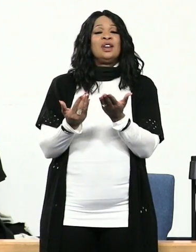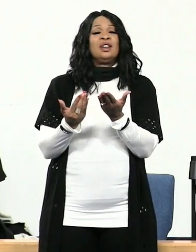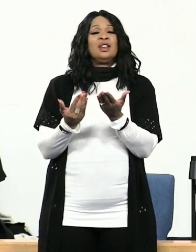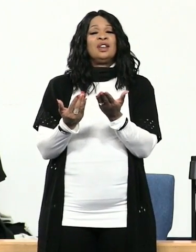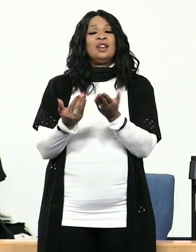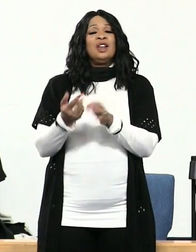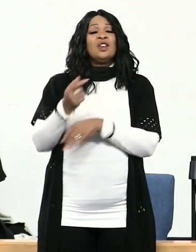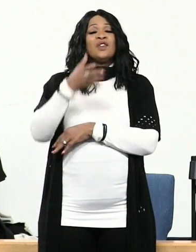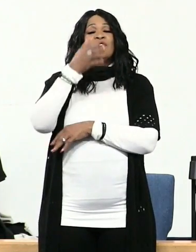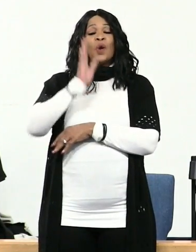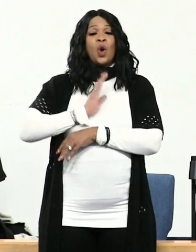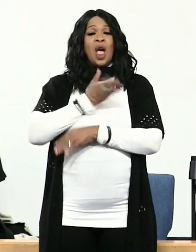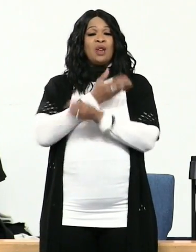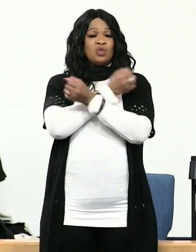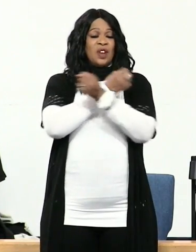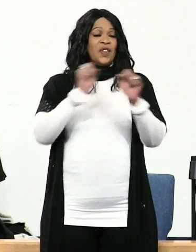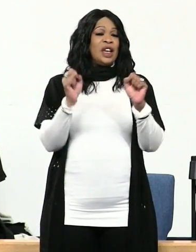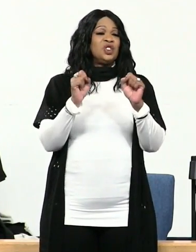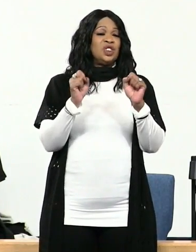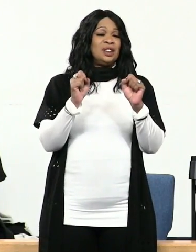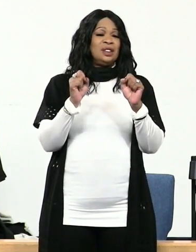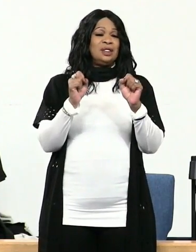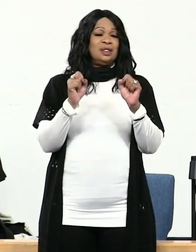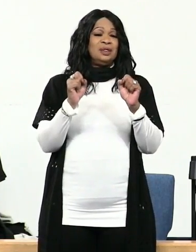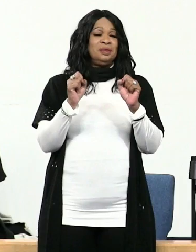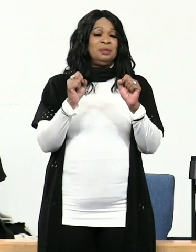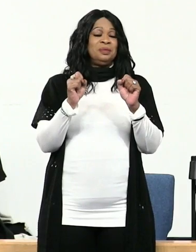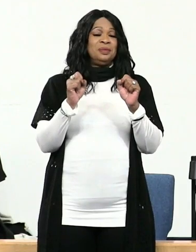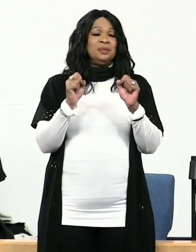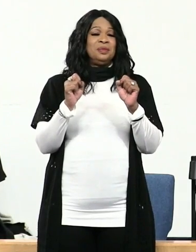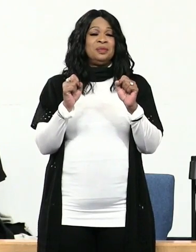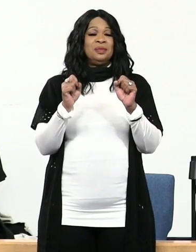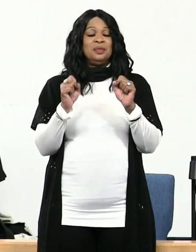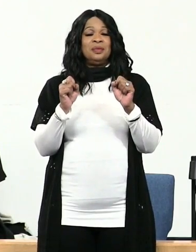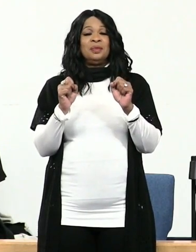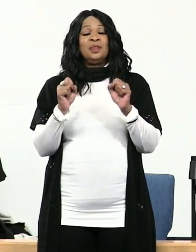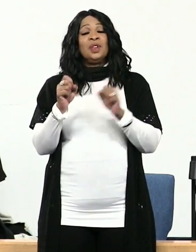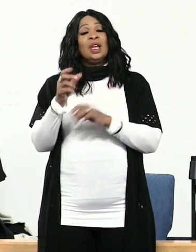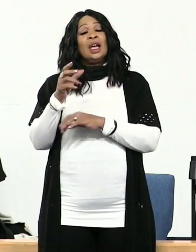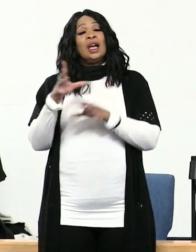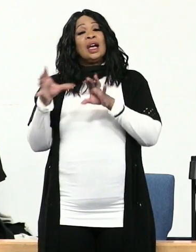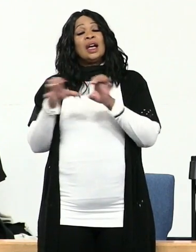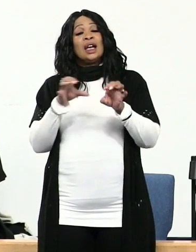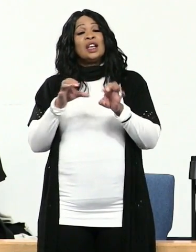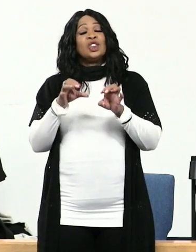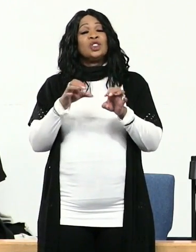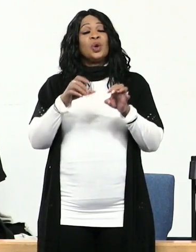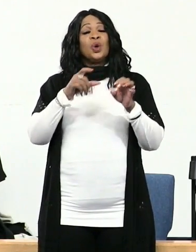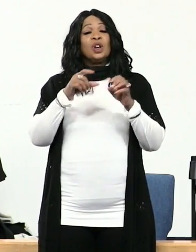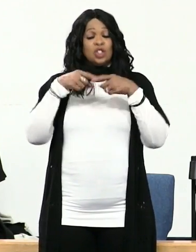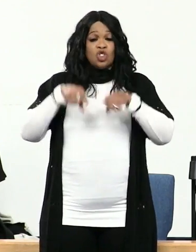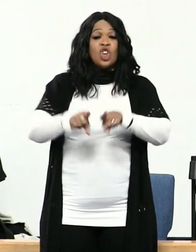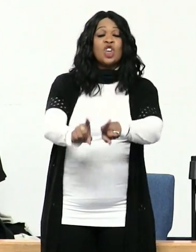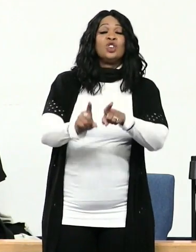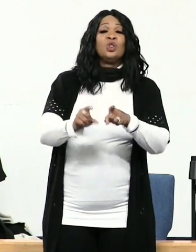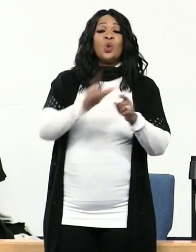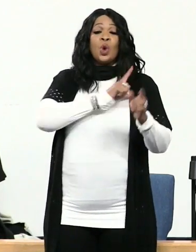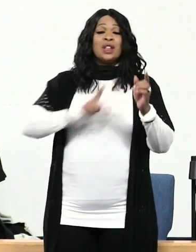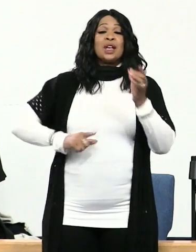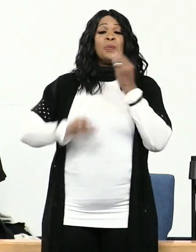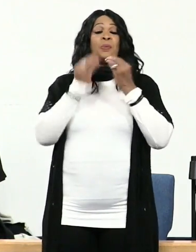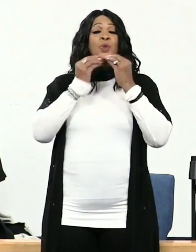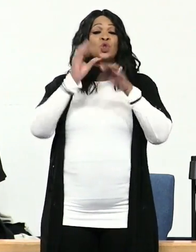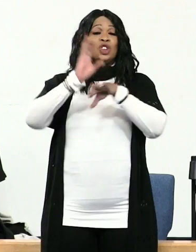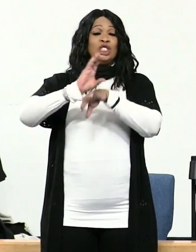God's salvation, and for his sanctification. Listen, during communion, church, yes, let